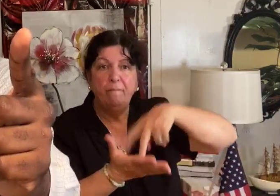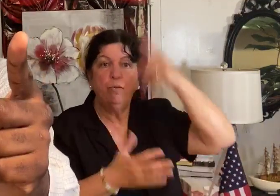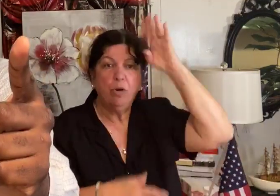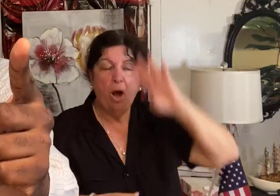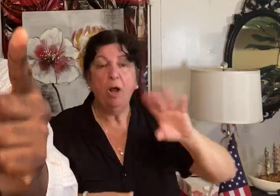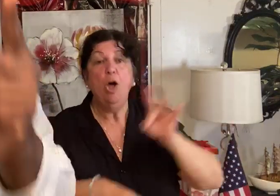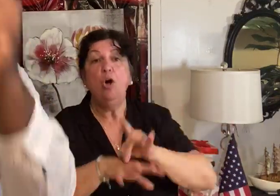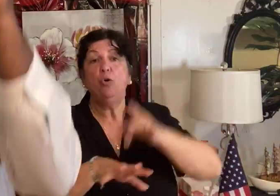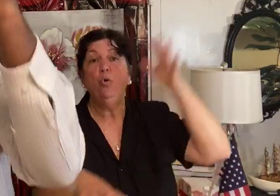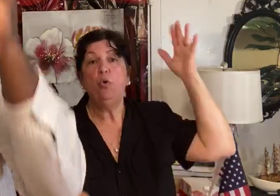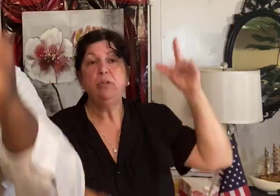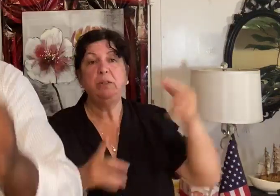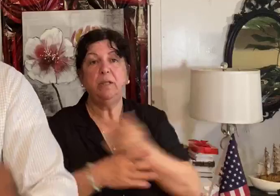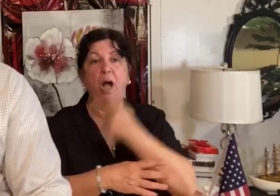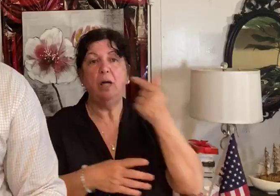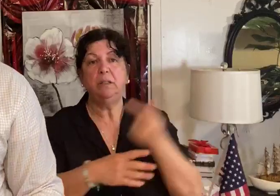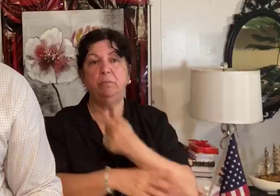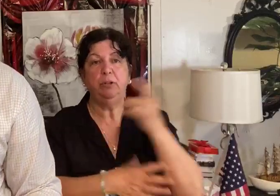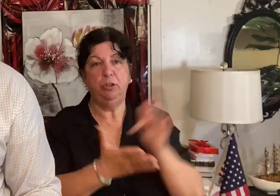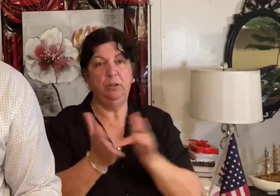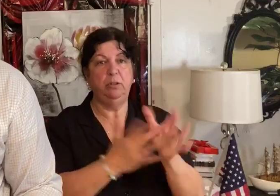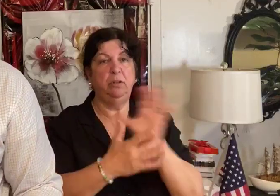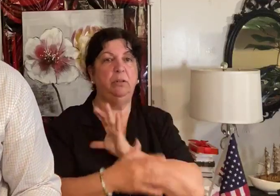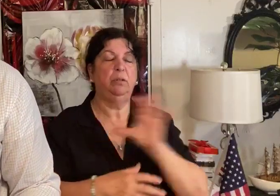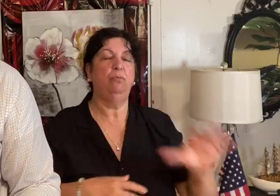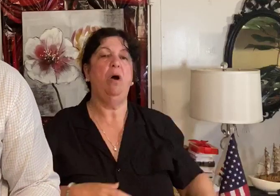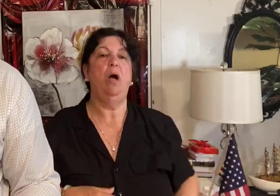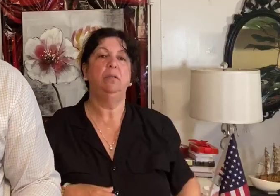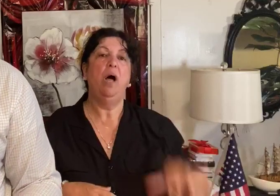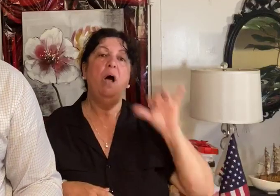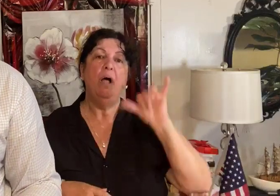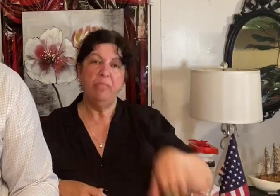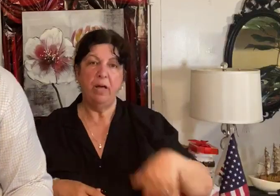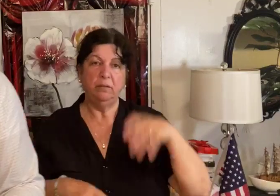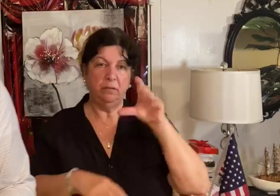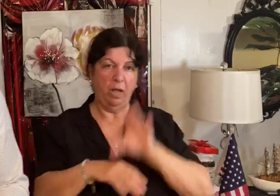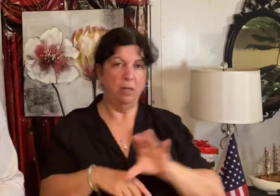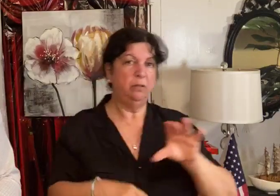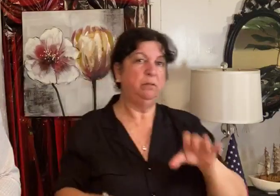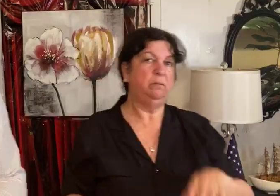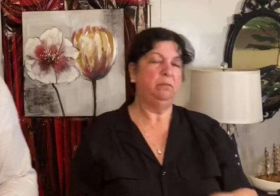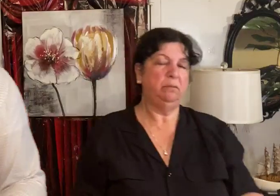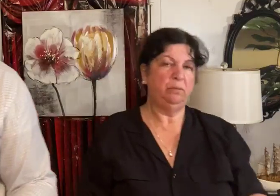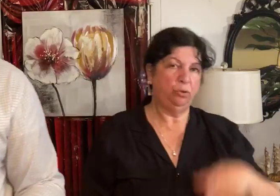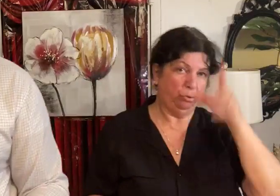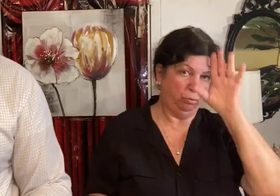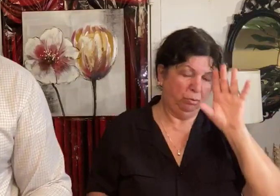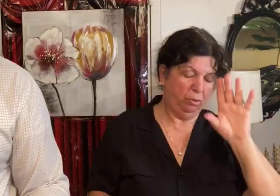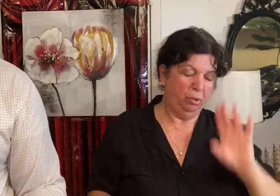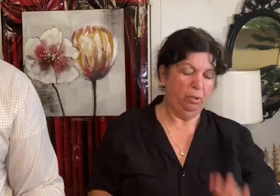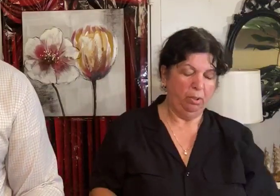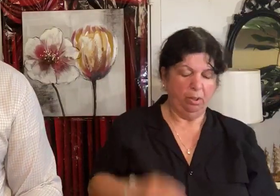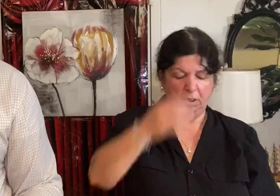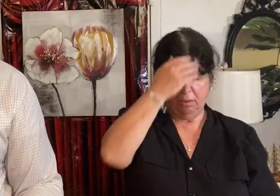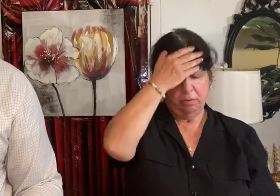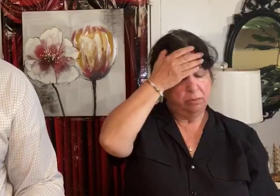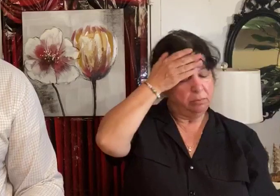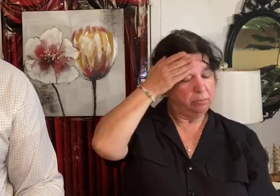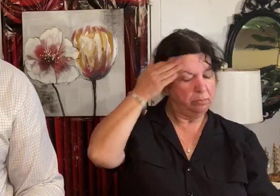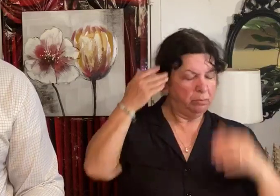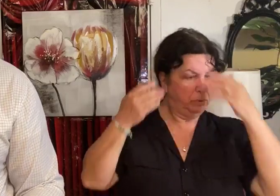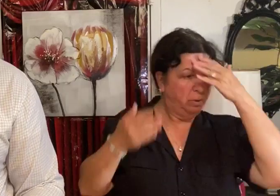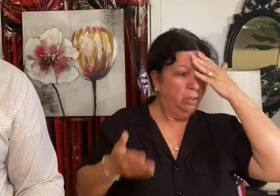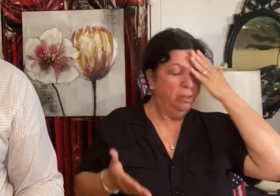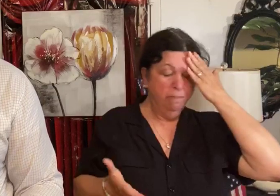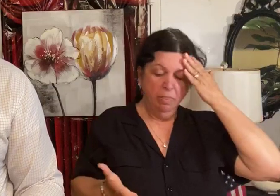glorious gospel of Jesus Christ. That's what God's church is for, not to win a